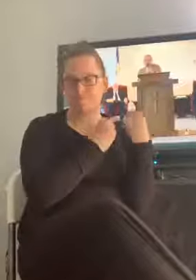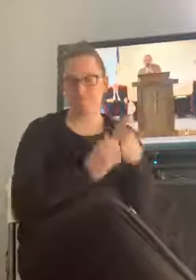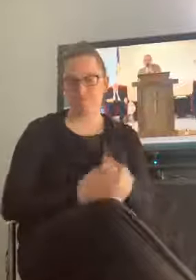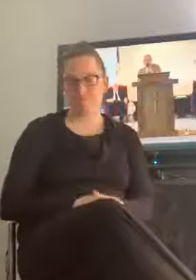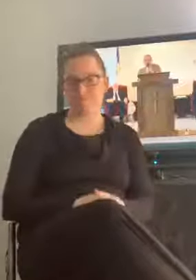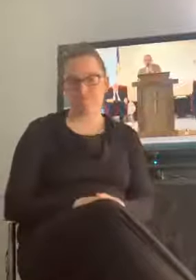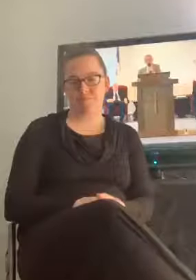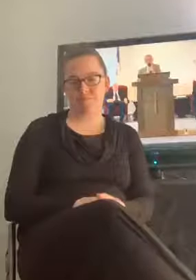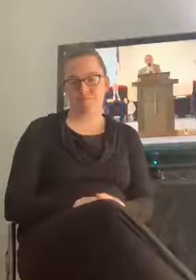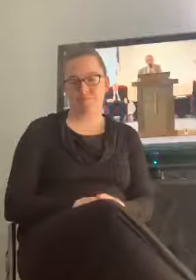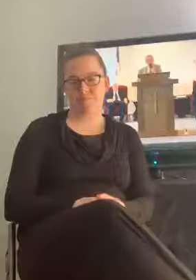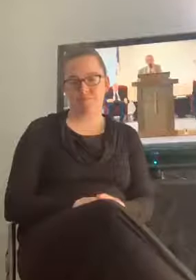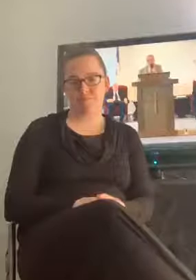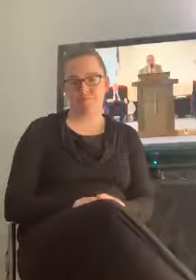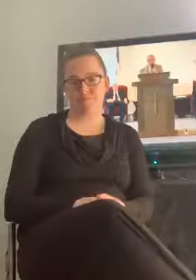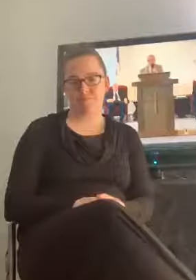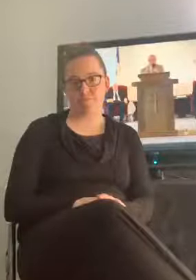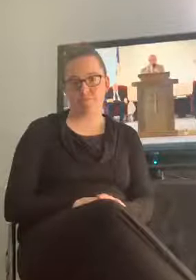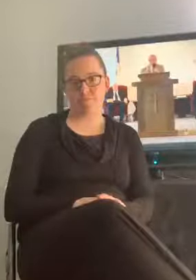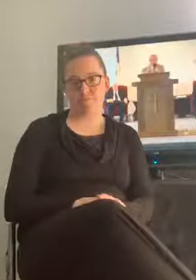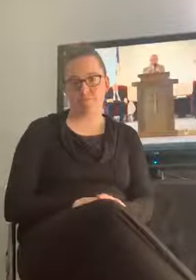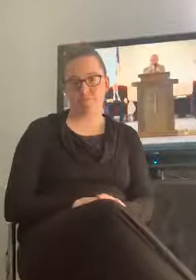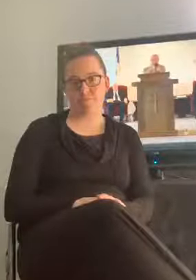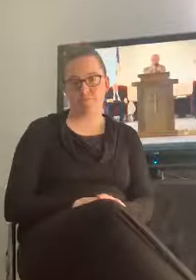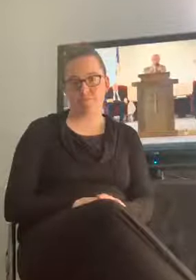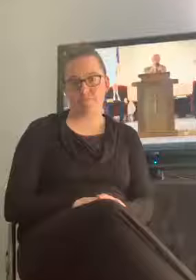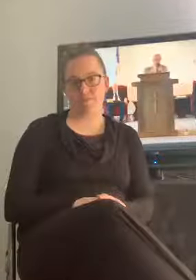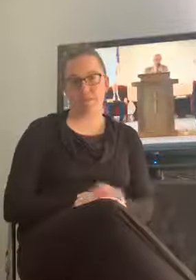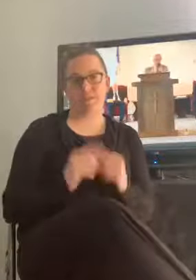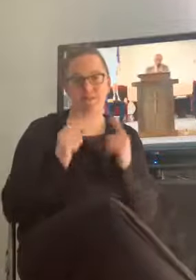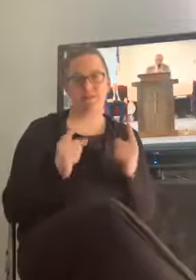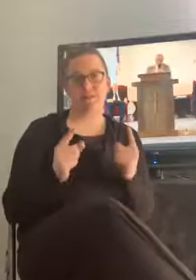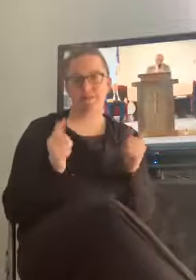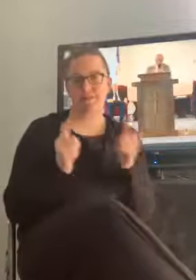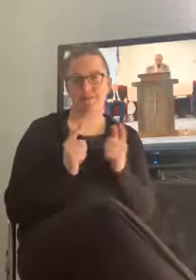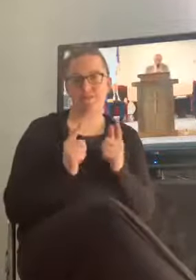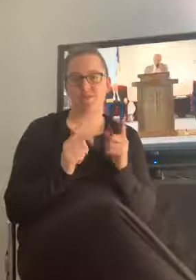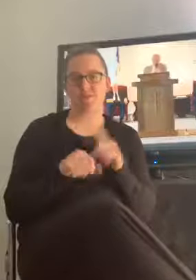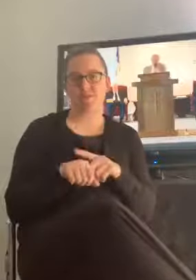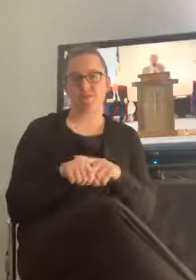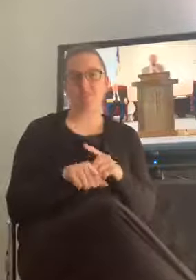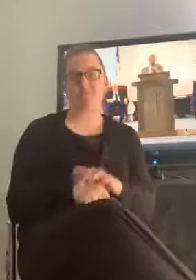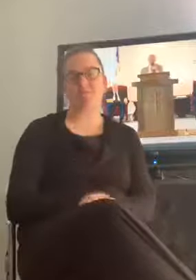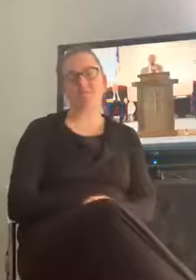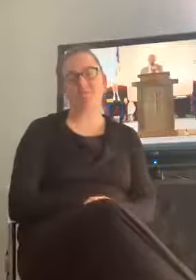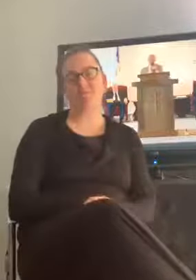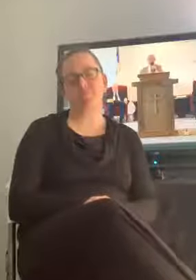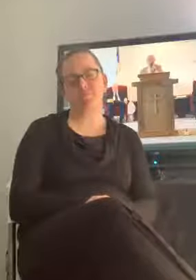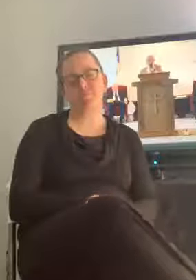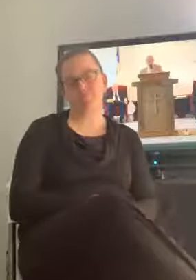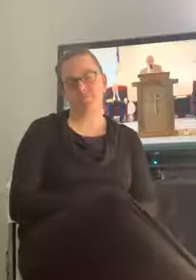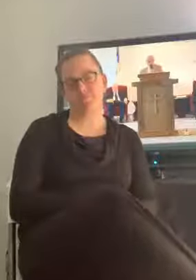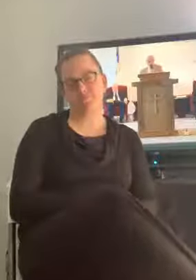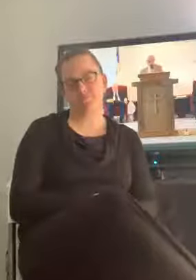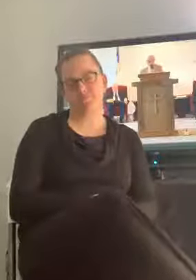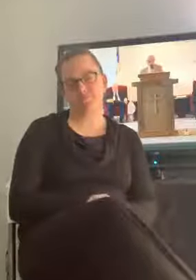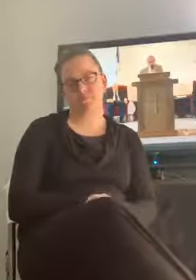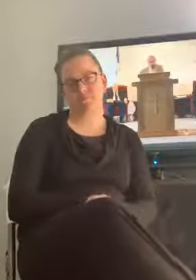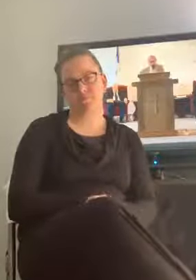it's just going to be a little blip on the radar screen of our